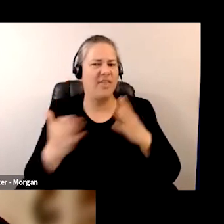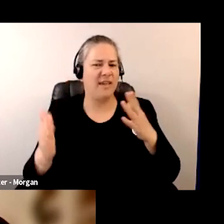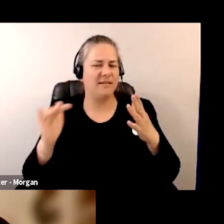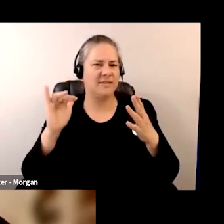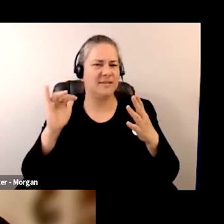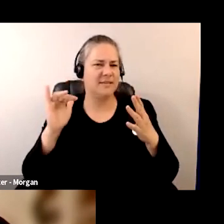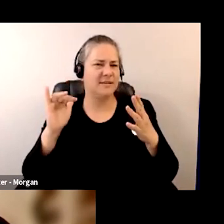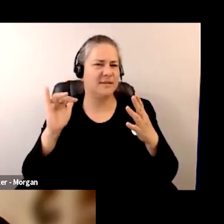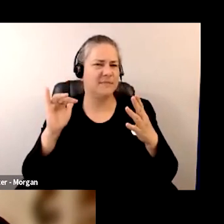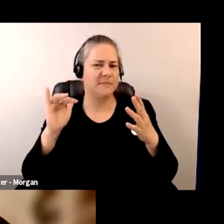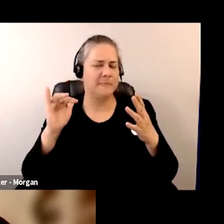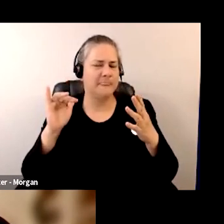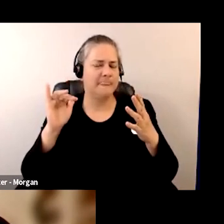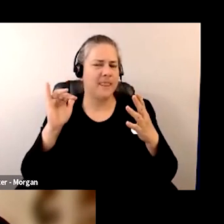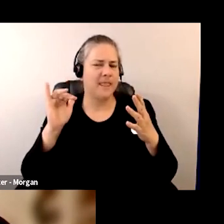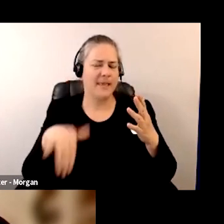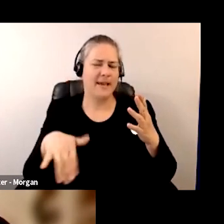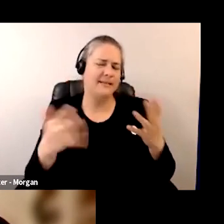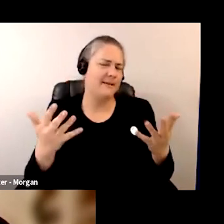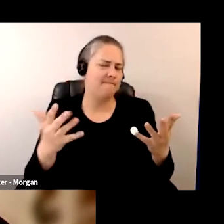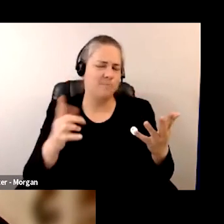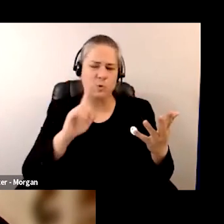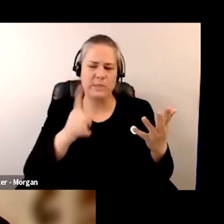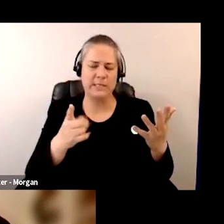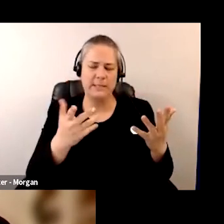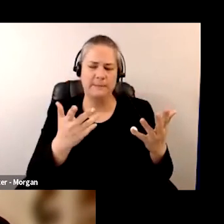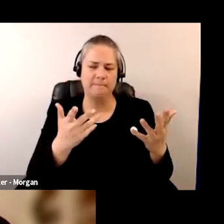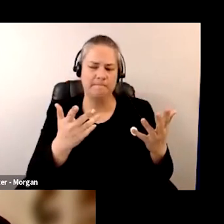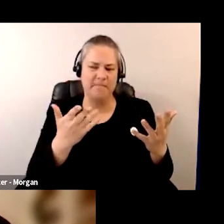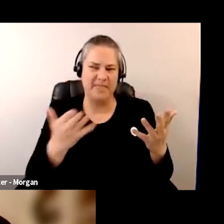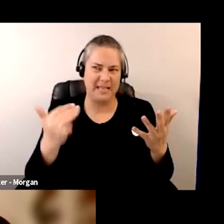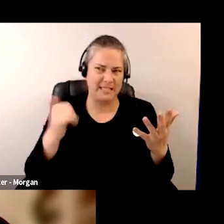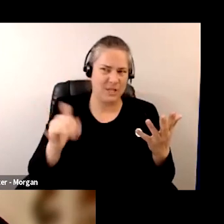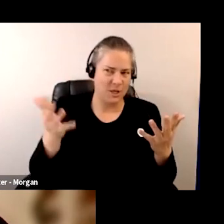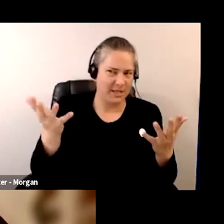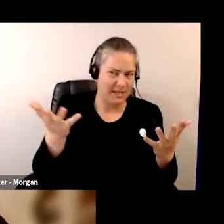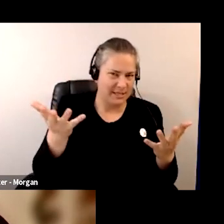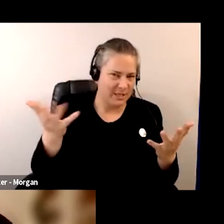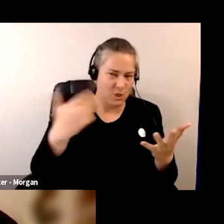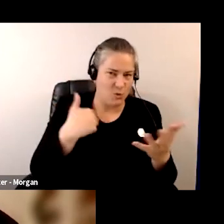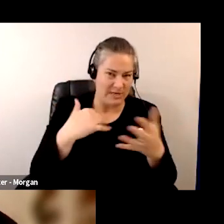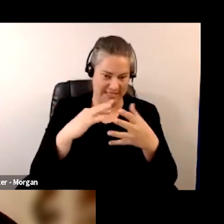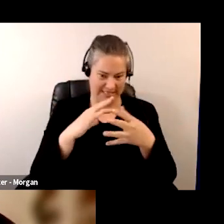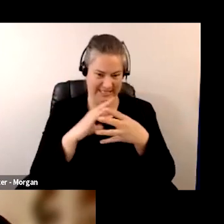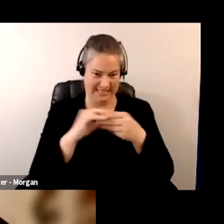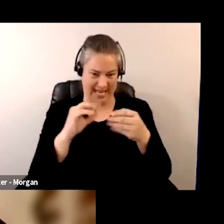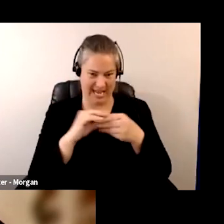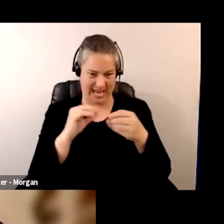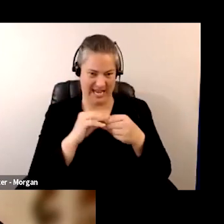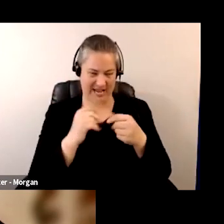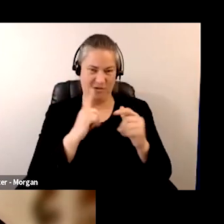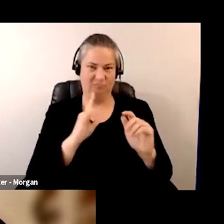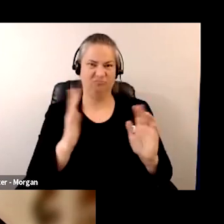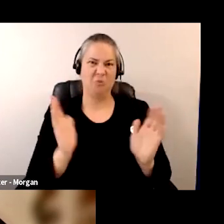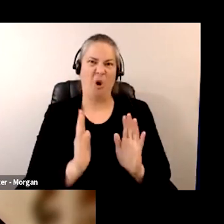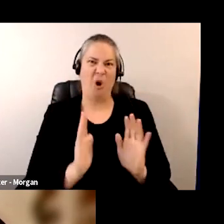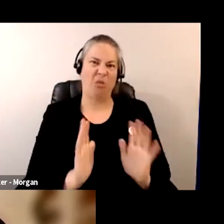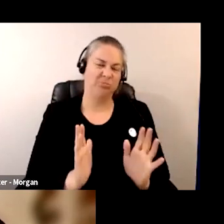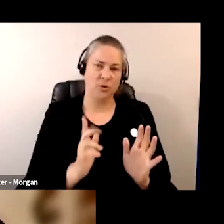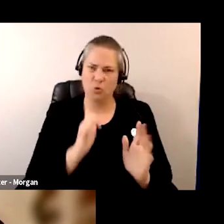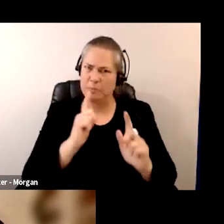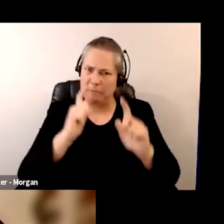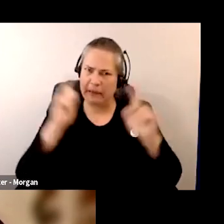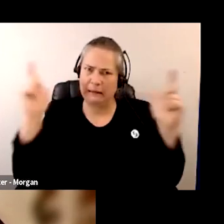think. That, I mean, it's just, we say it like it's a small thing, but it's really a big